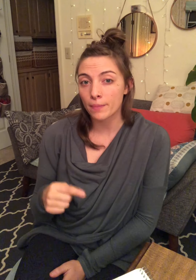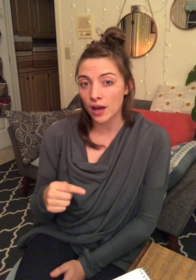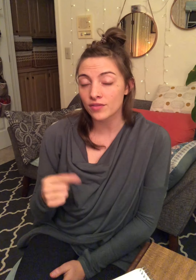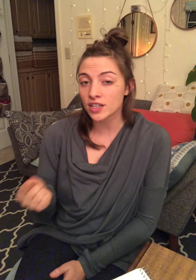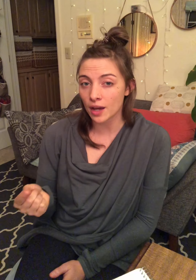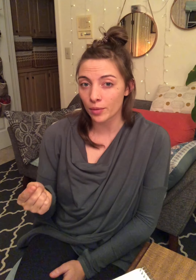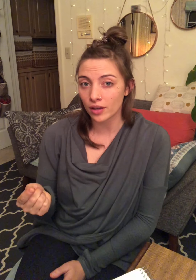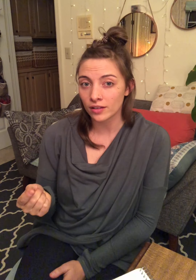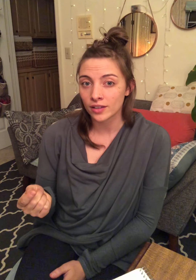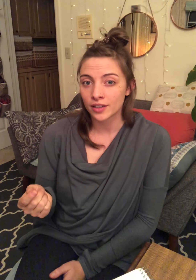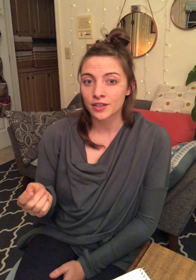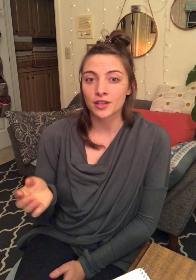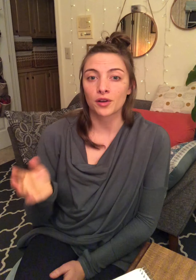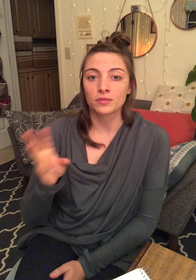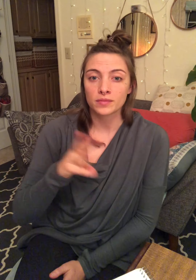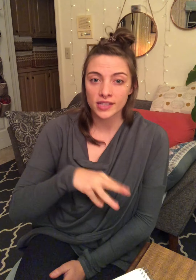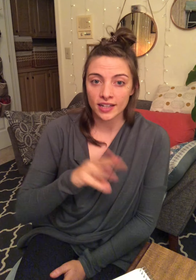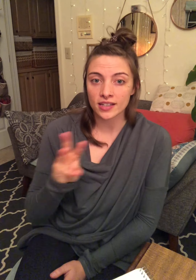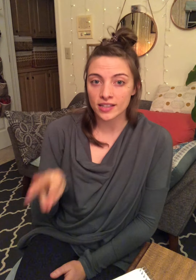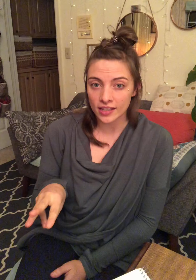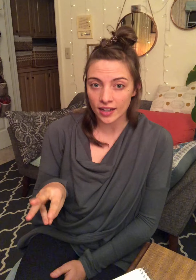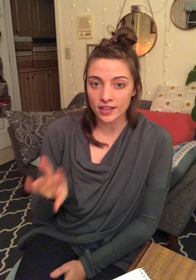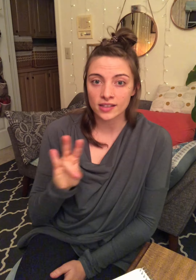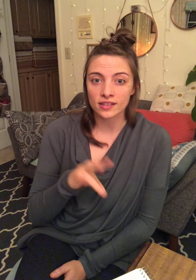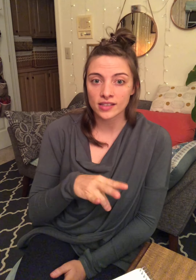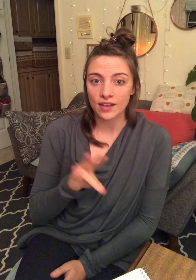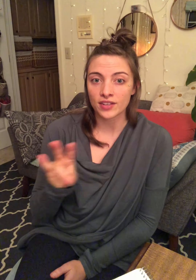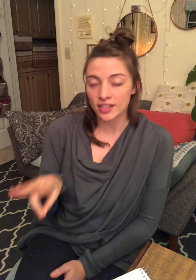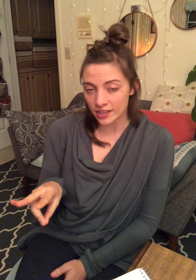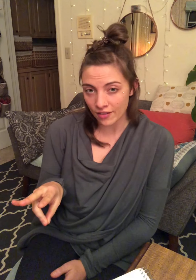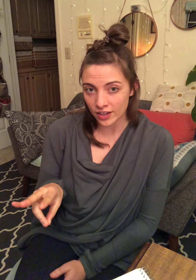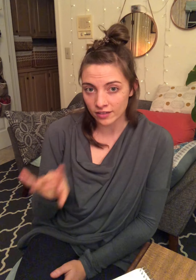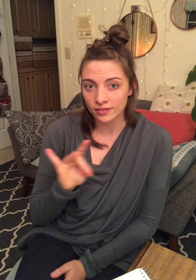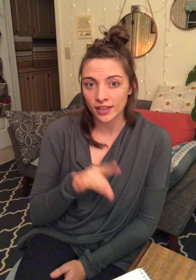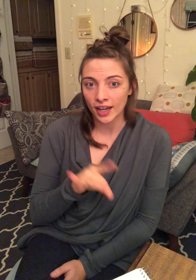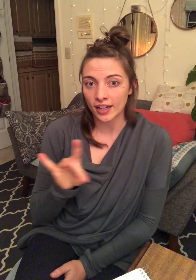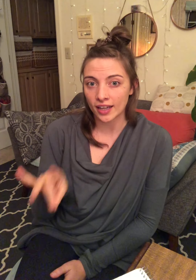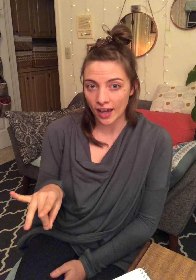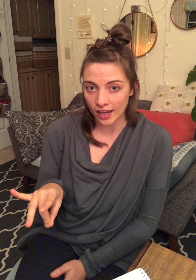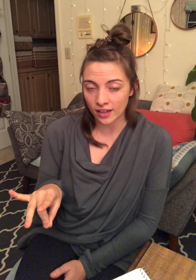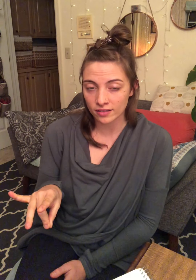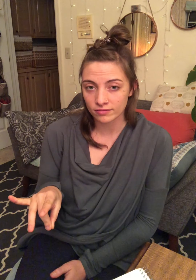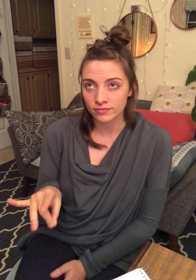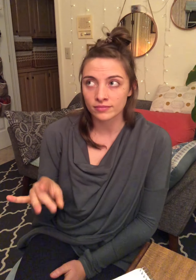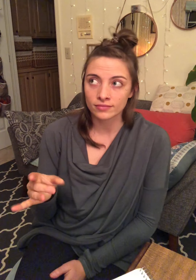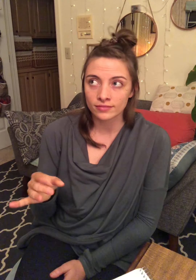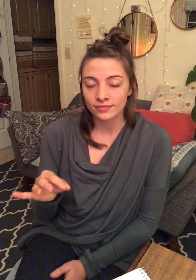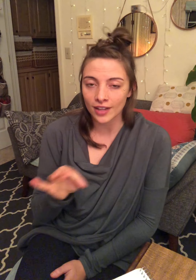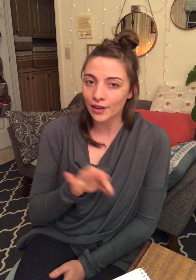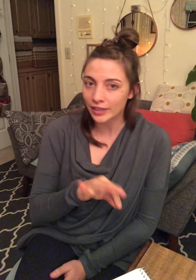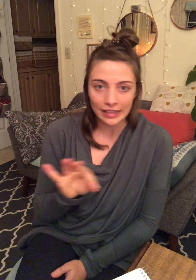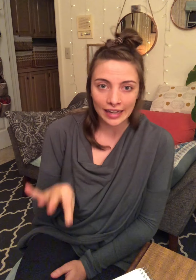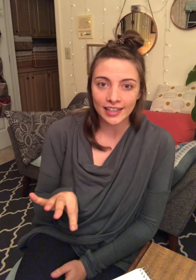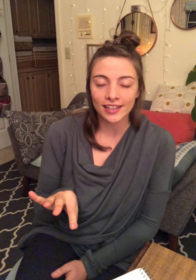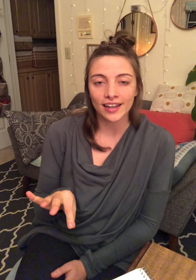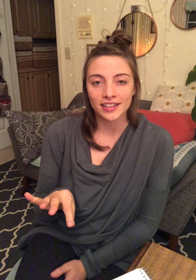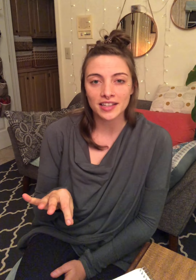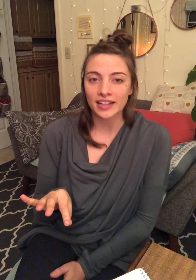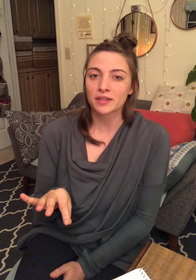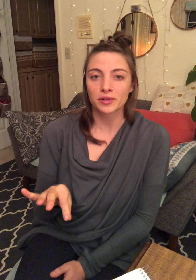the double, so 66, 77, 88, not really 99 because the next number is